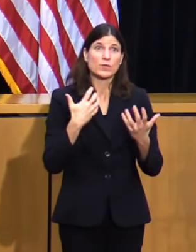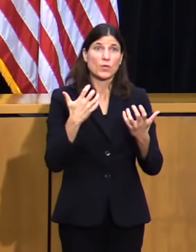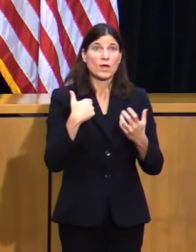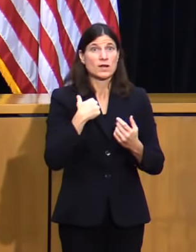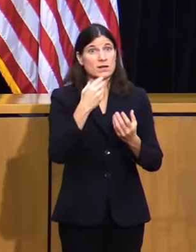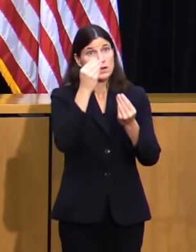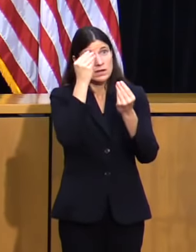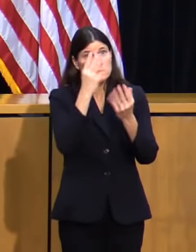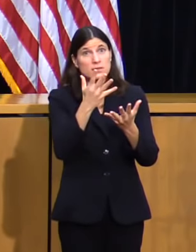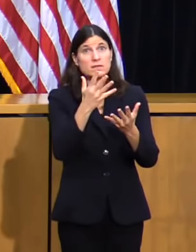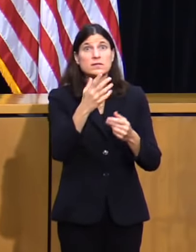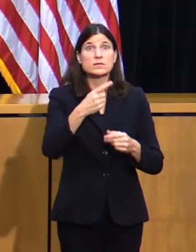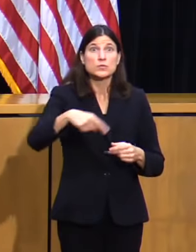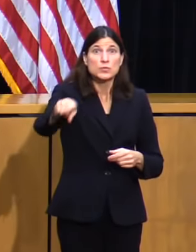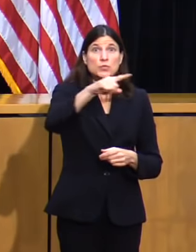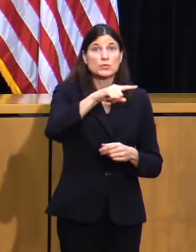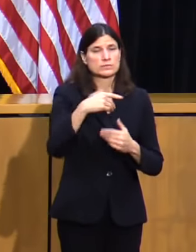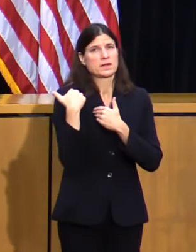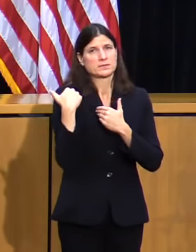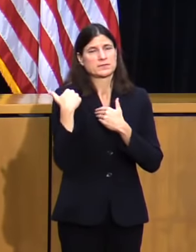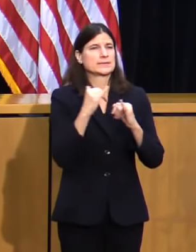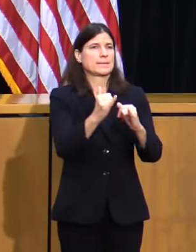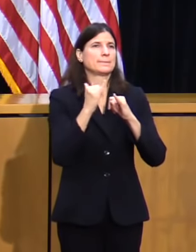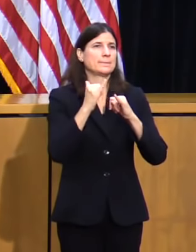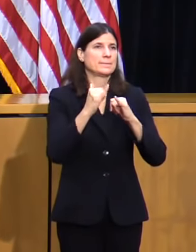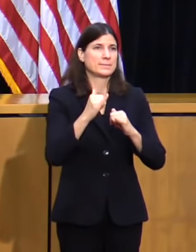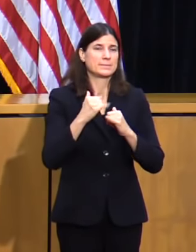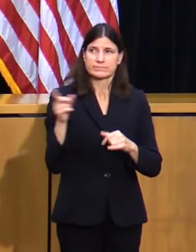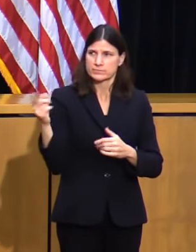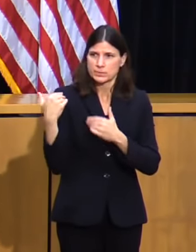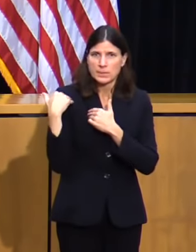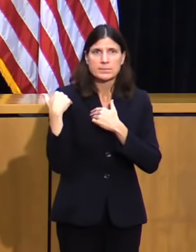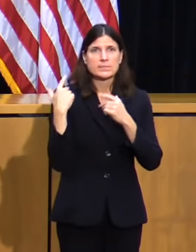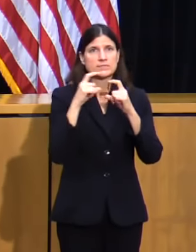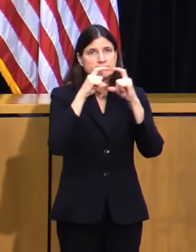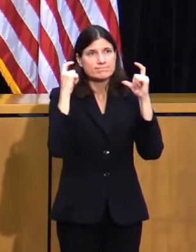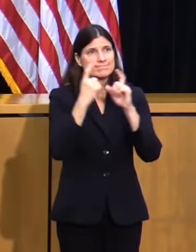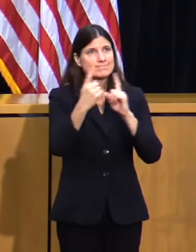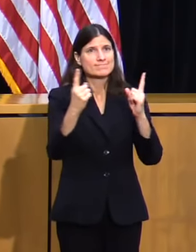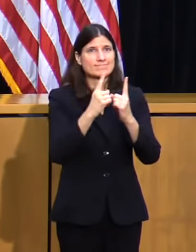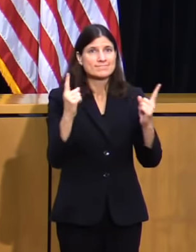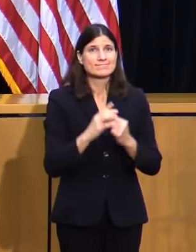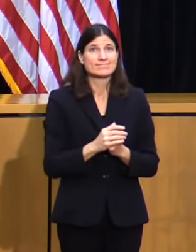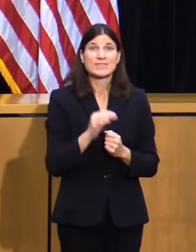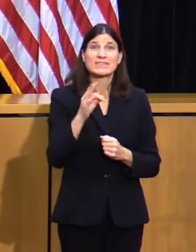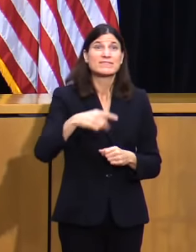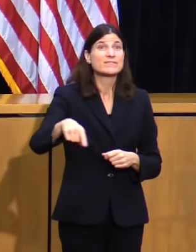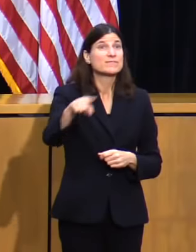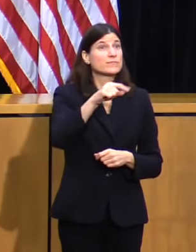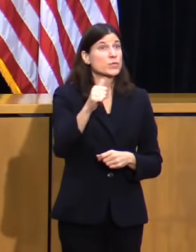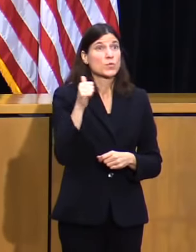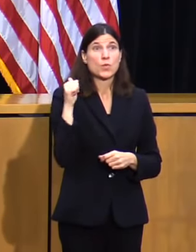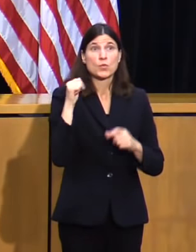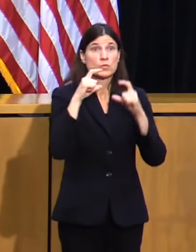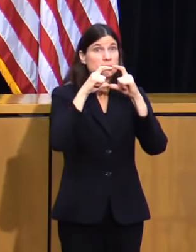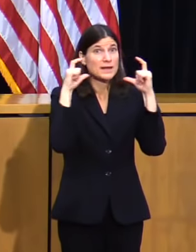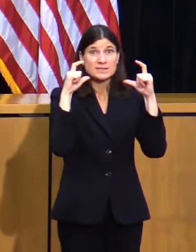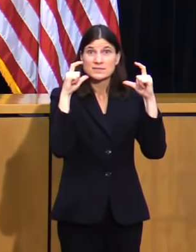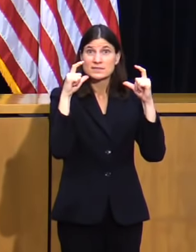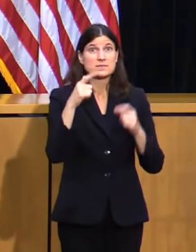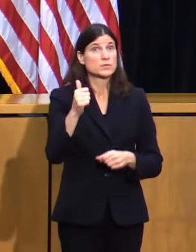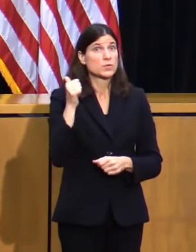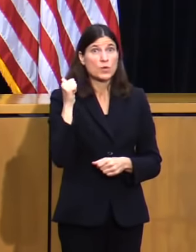rests with respect to not only protecting ourselves, but protecting the people we care about. And make